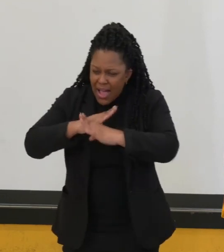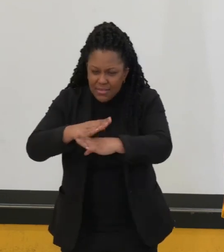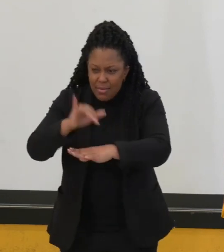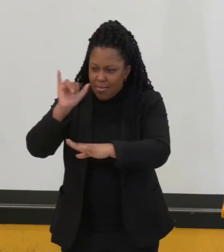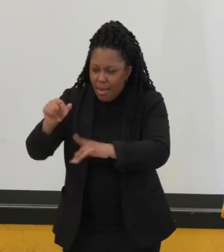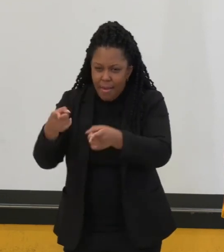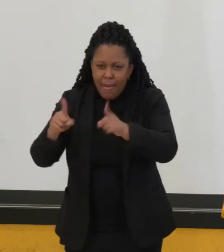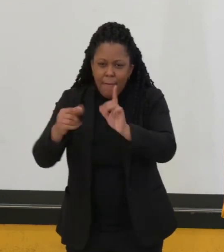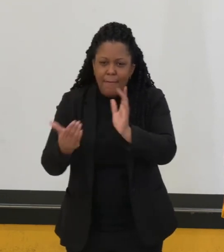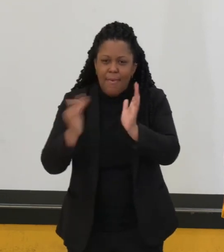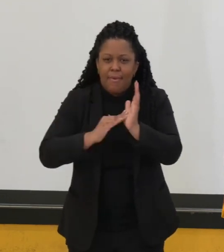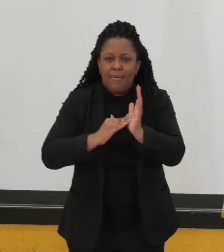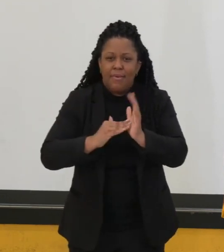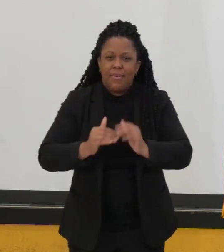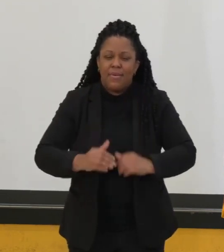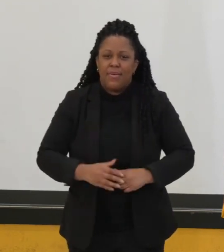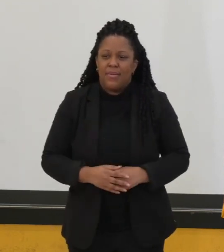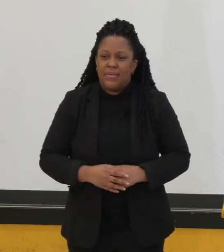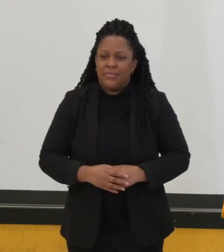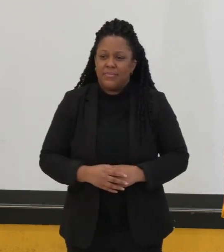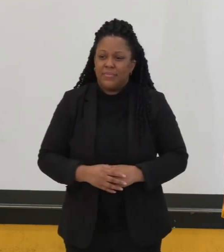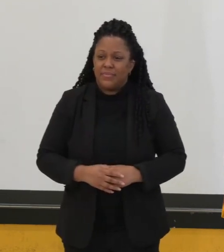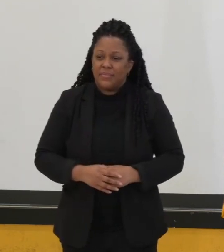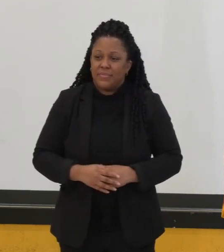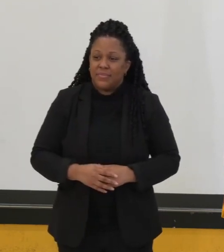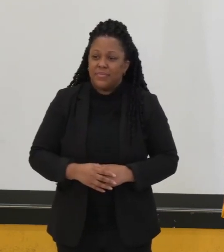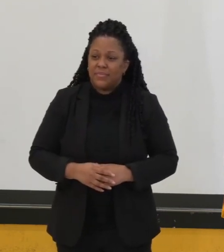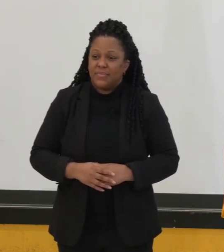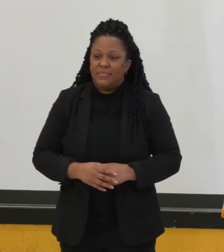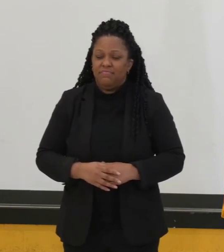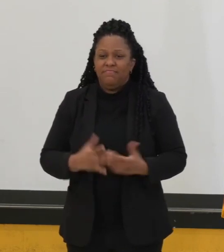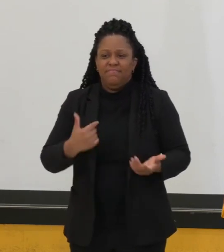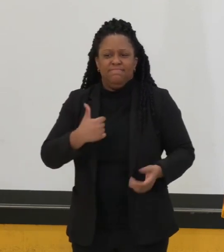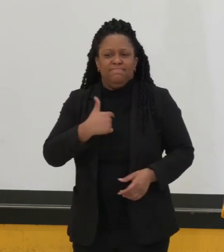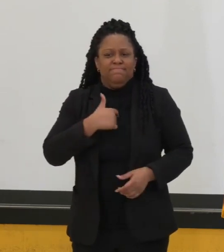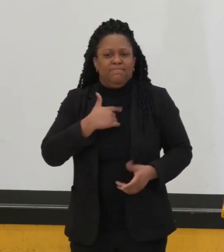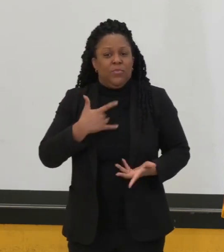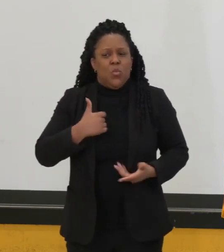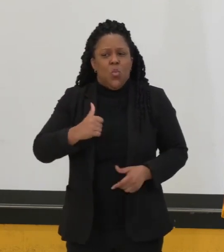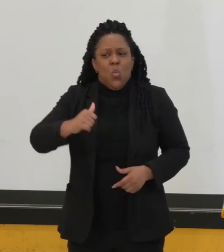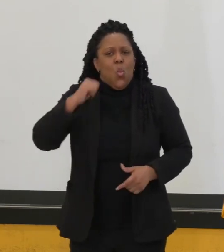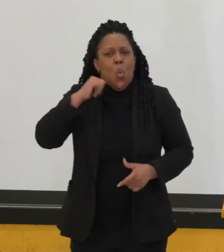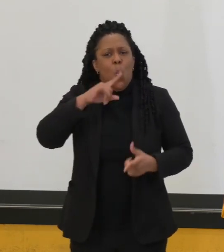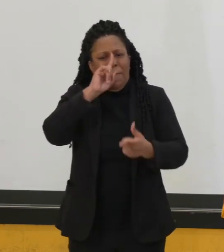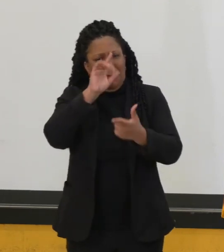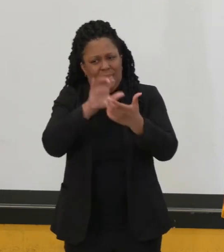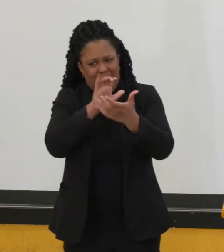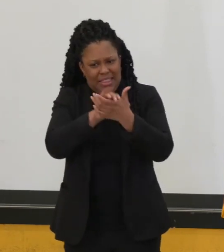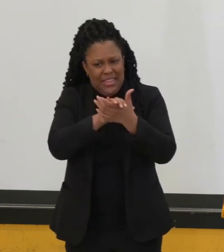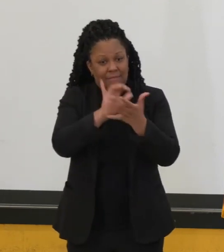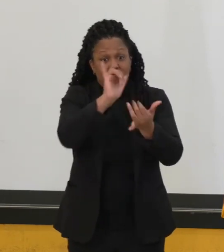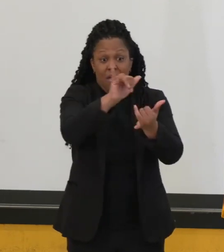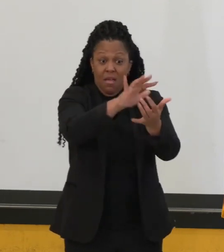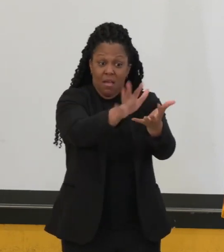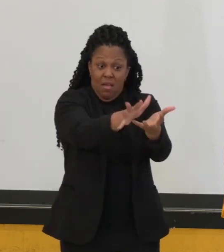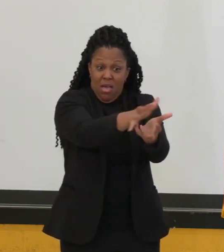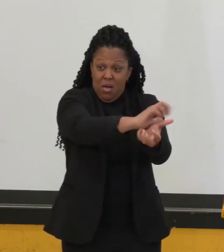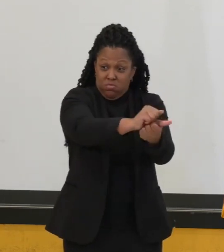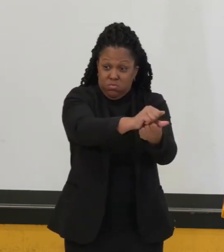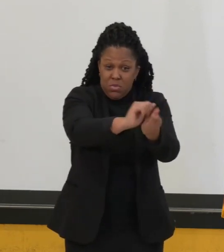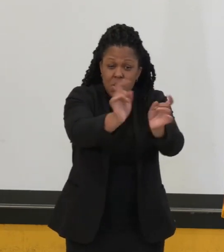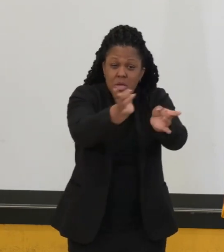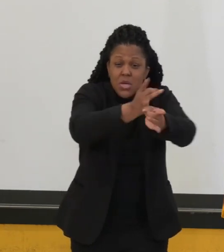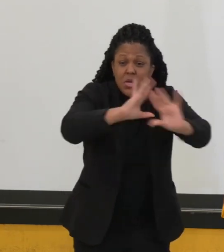I believe that destruction, despair, that further traumatizing the